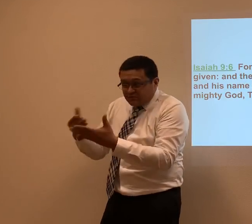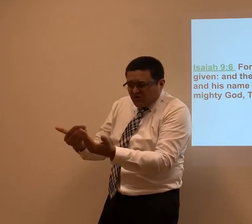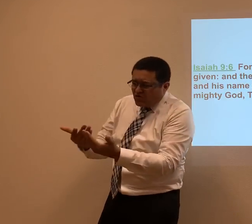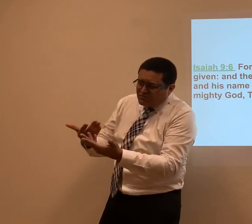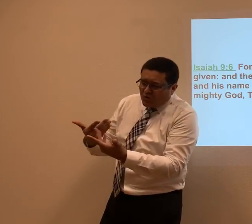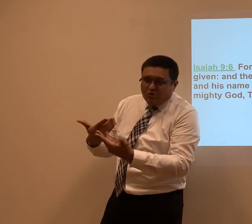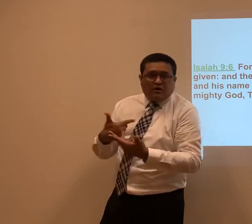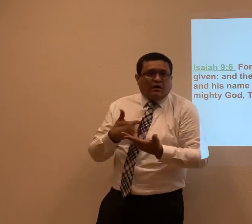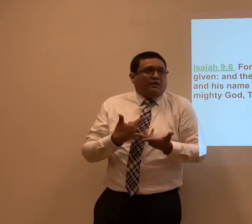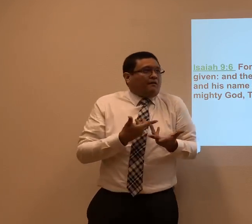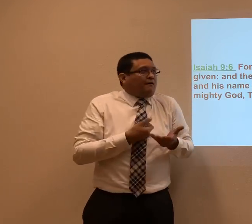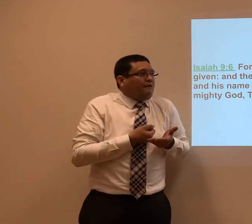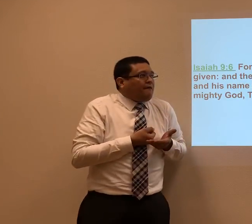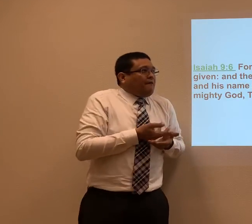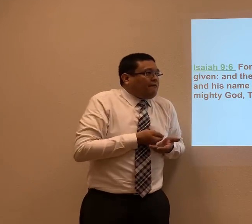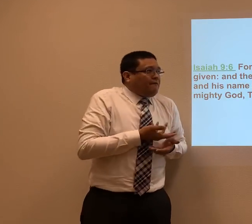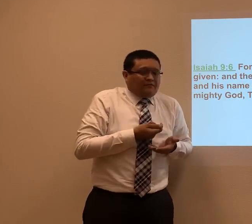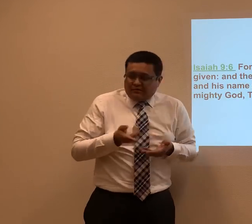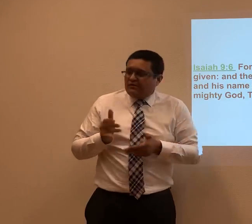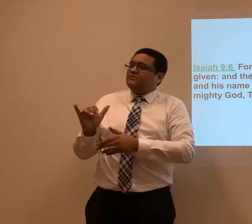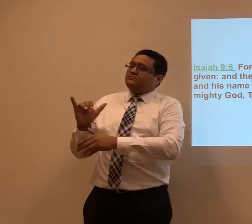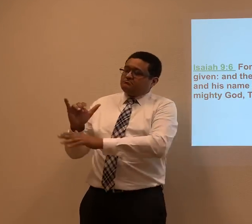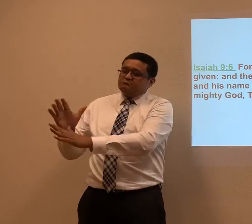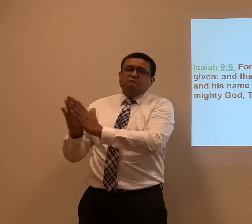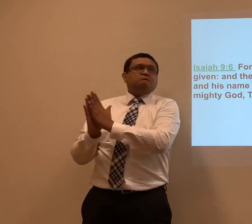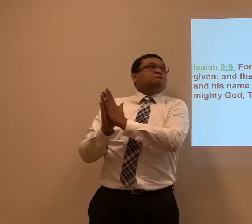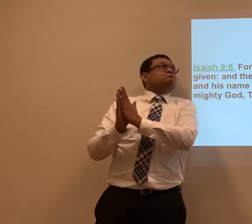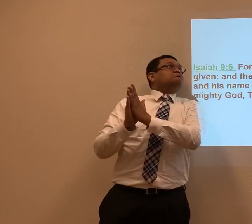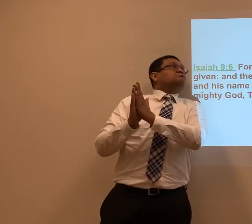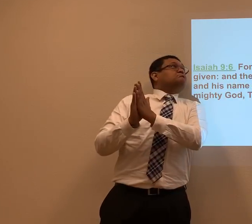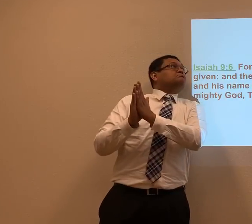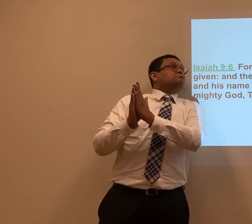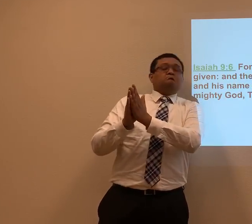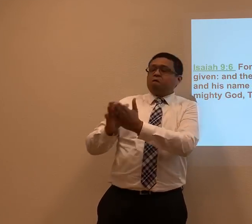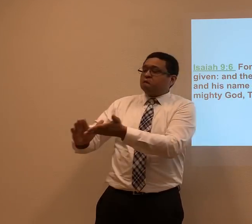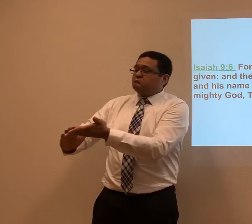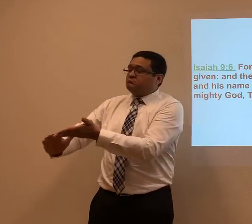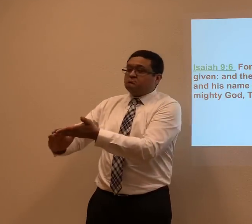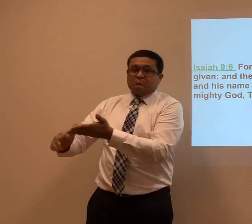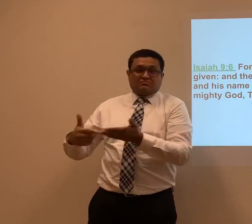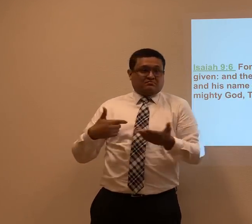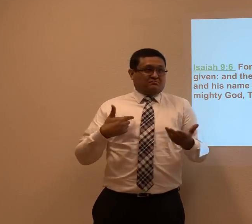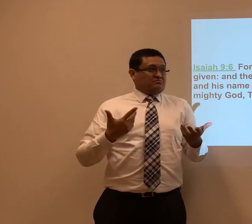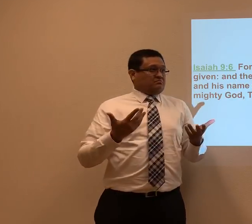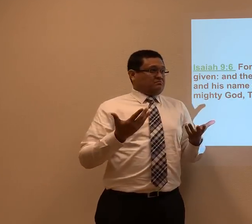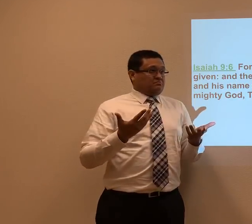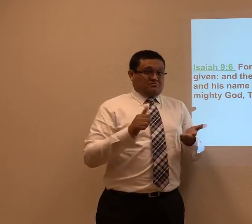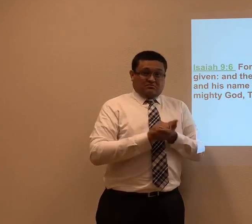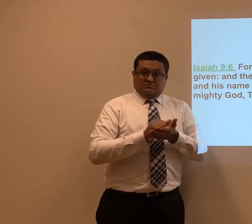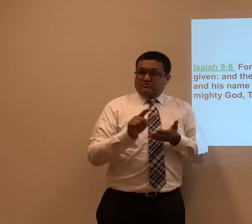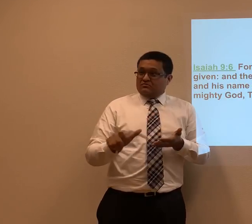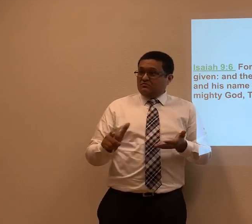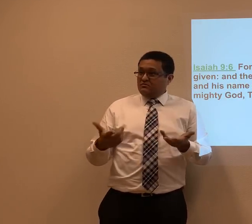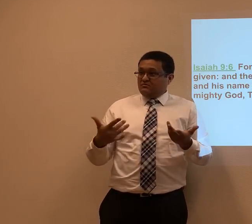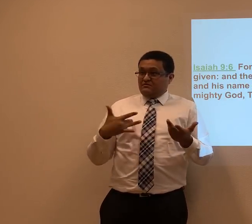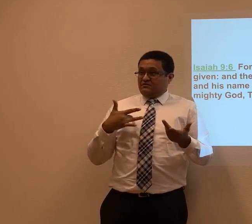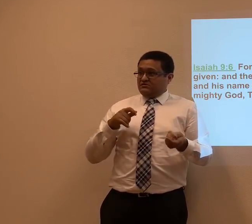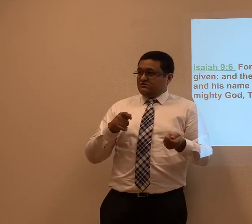asked if there was anything else I wanted to confess, and so I would. You know, confess more to him, and and he would pray that I would be